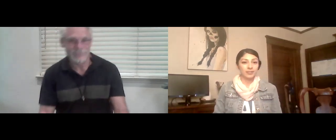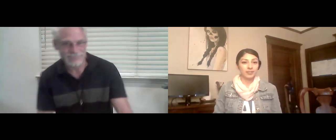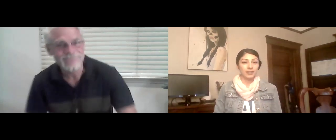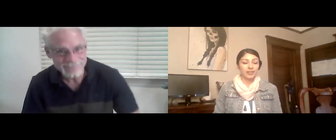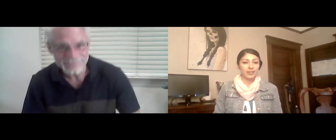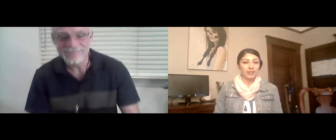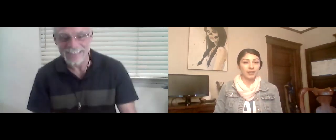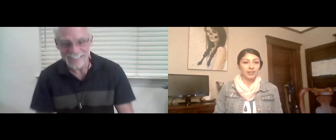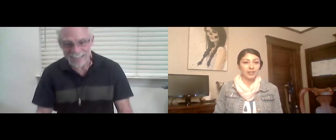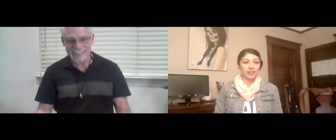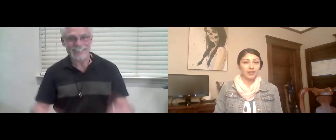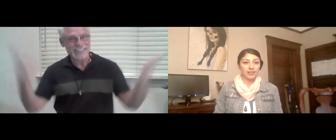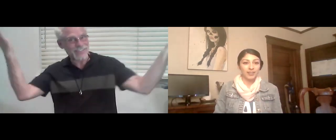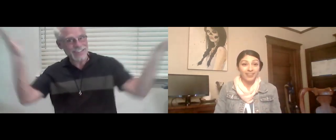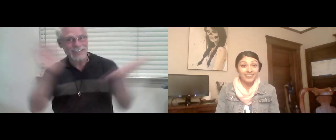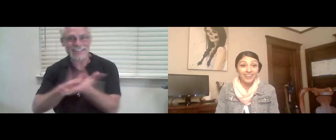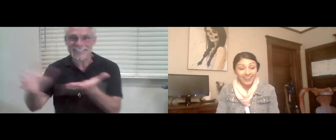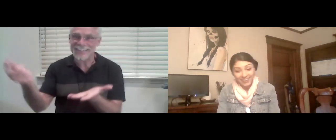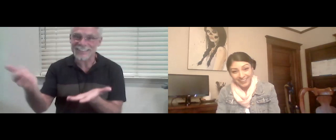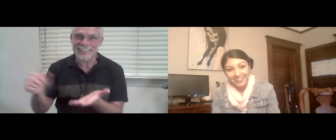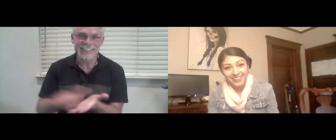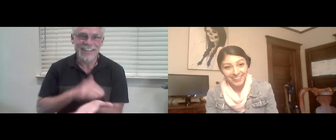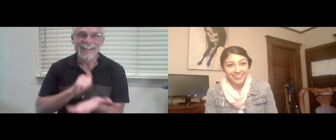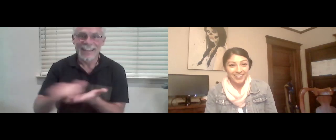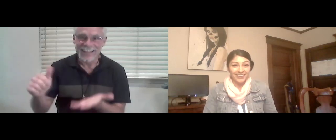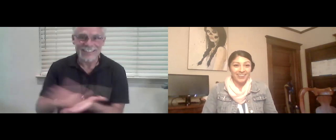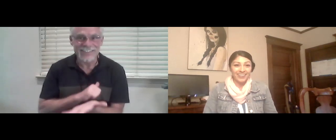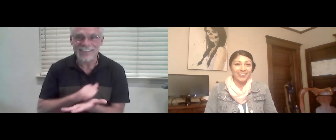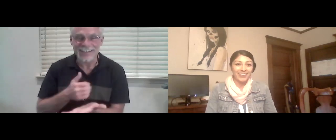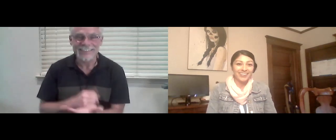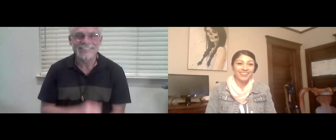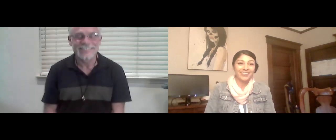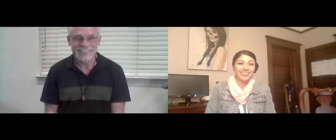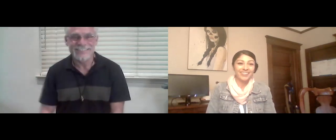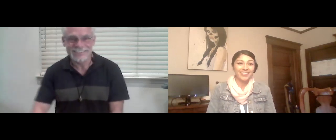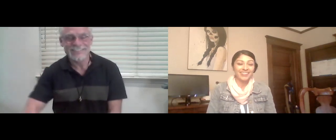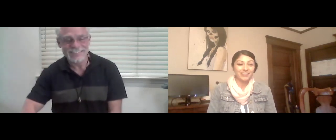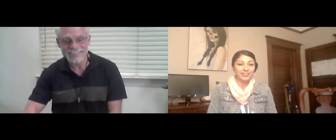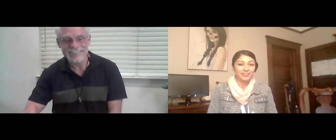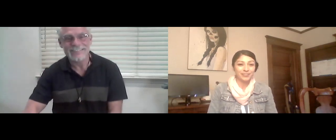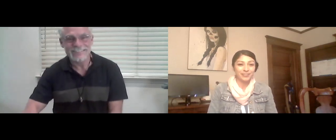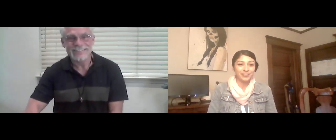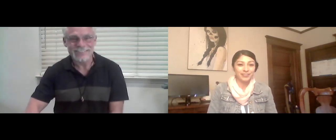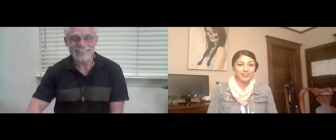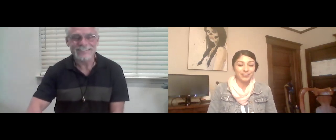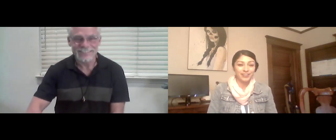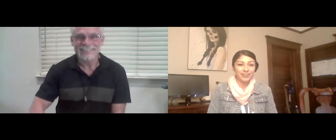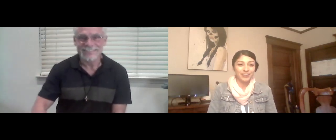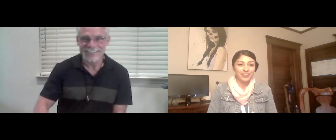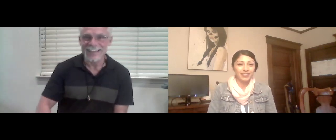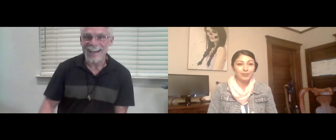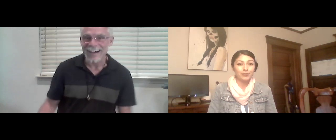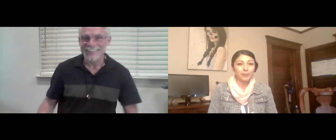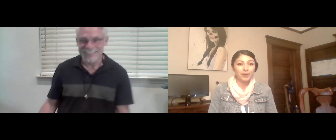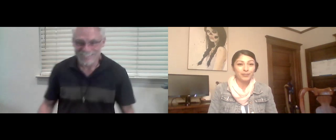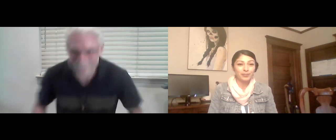Good. That's it. That's everything. That's everything. That's so cool.